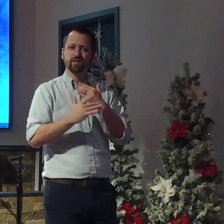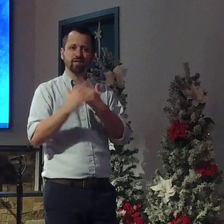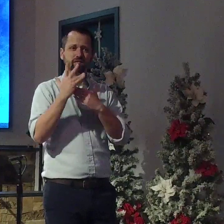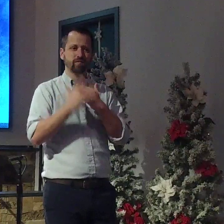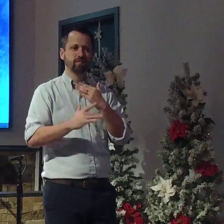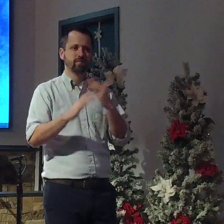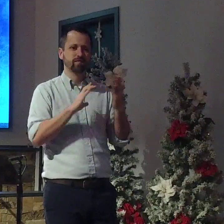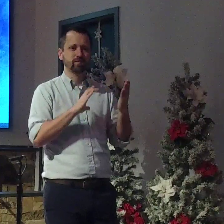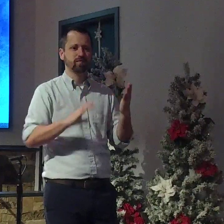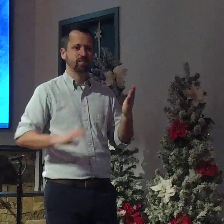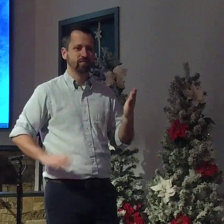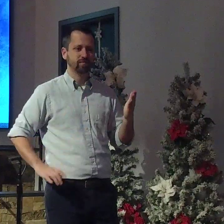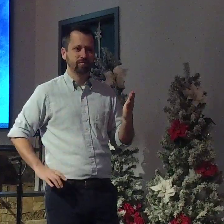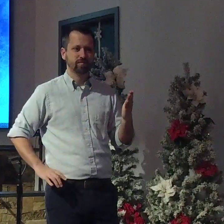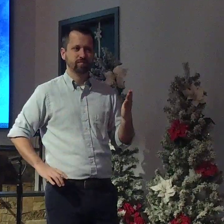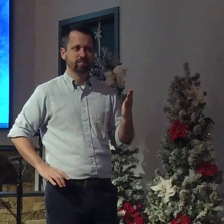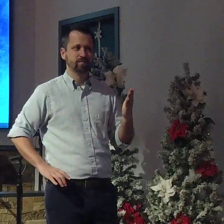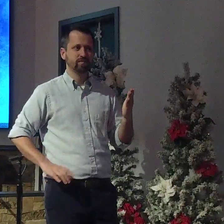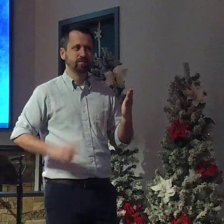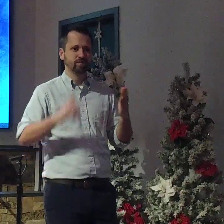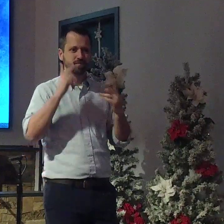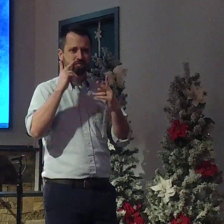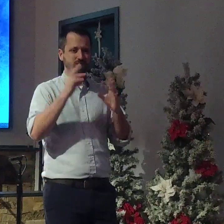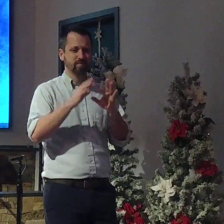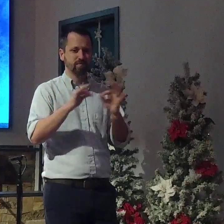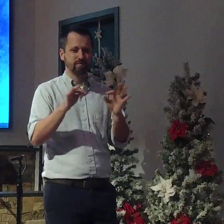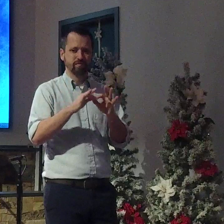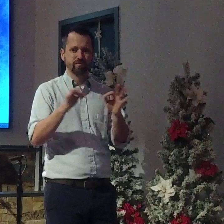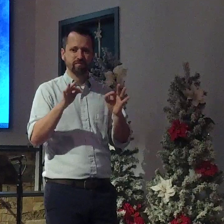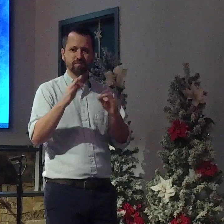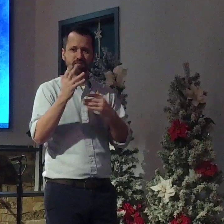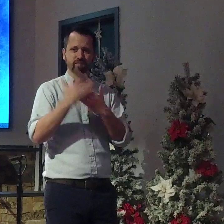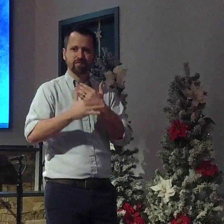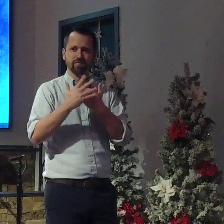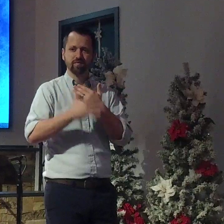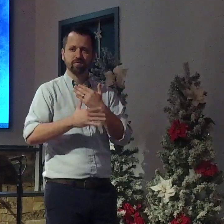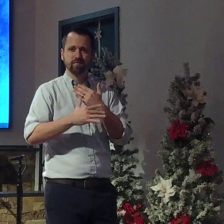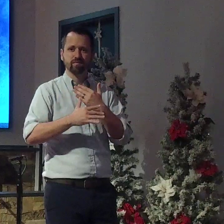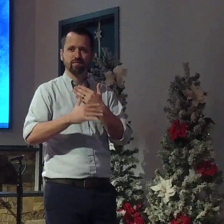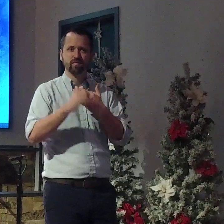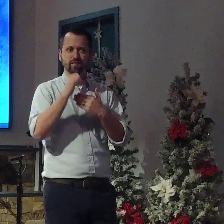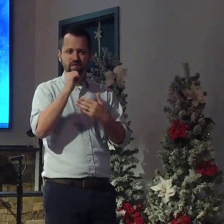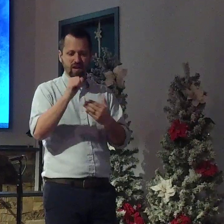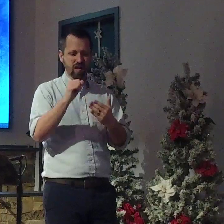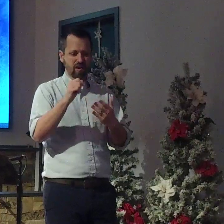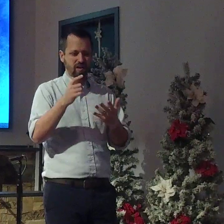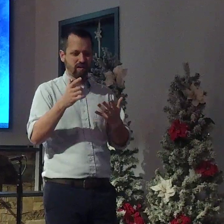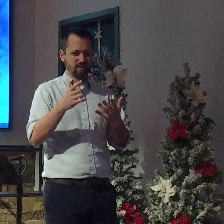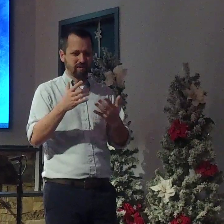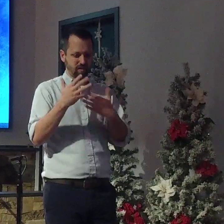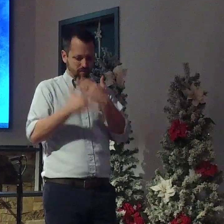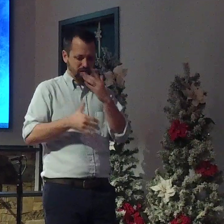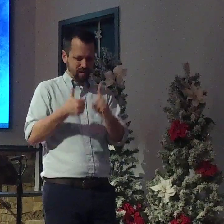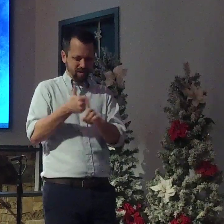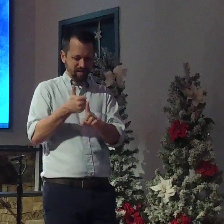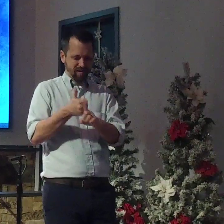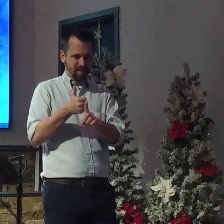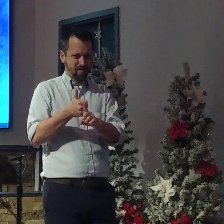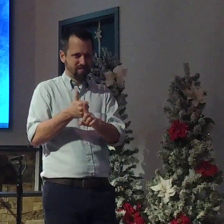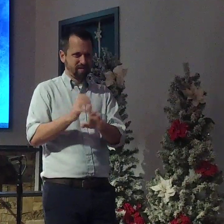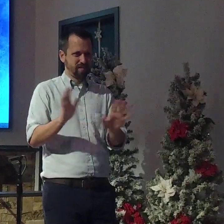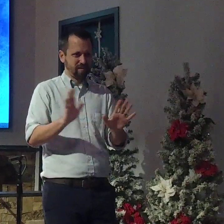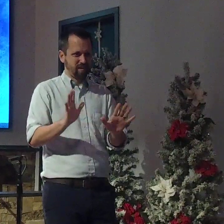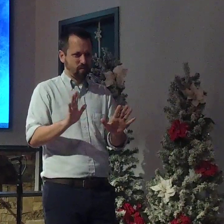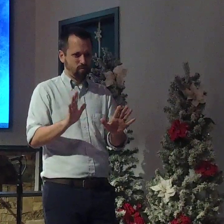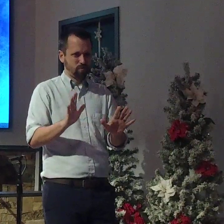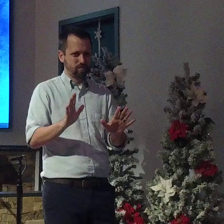were being released from the penalty of our sin. We're redeemed. We were bought with a price, and that